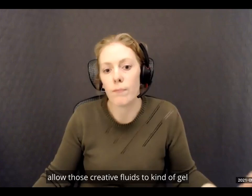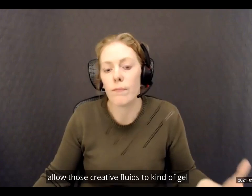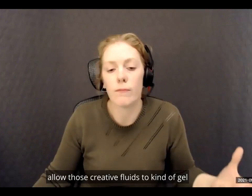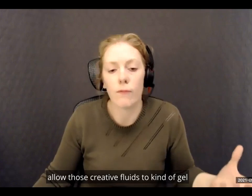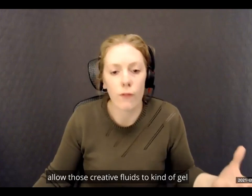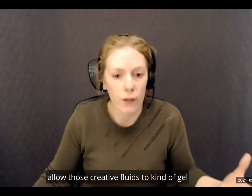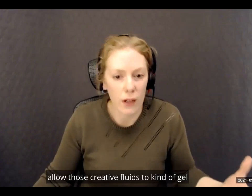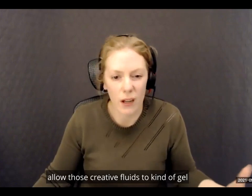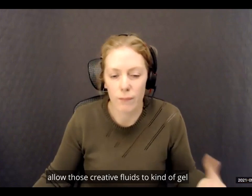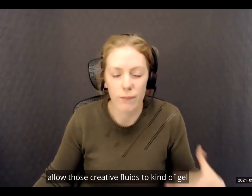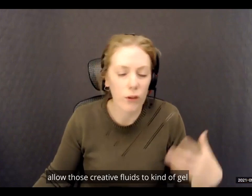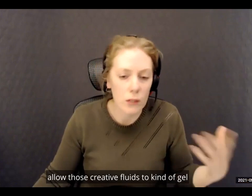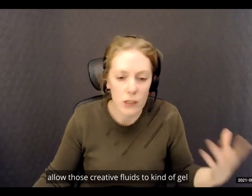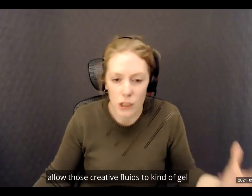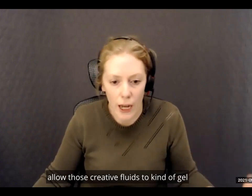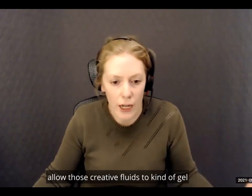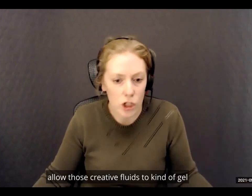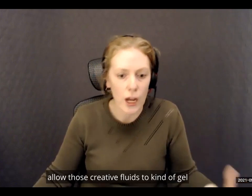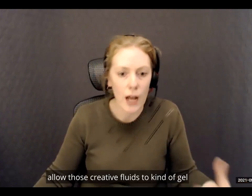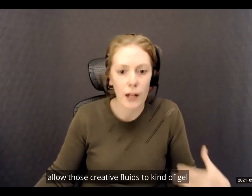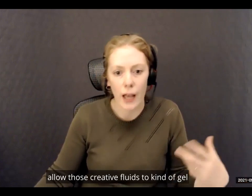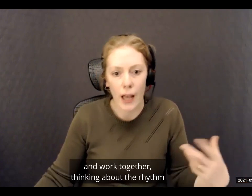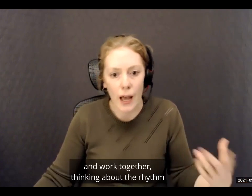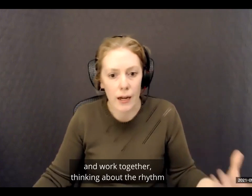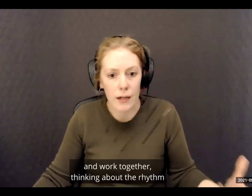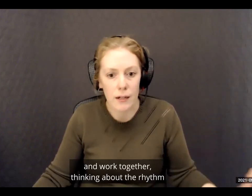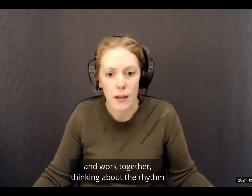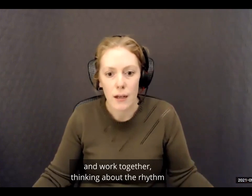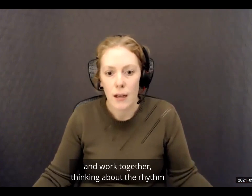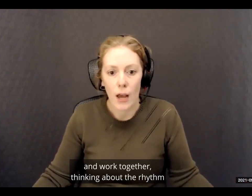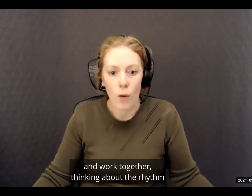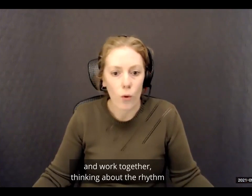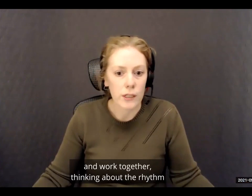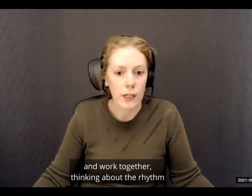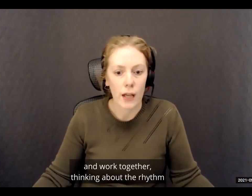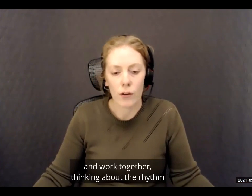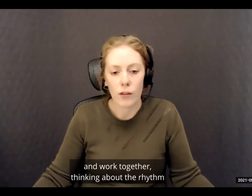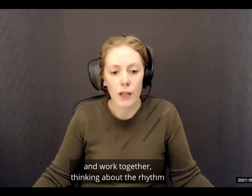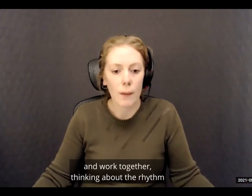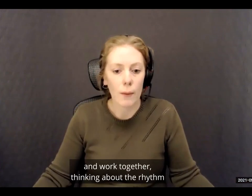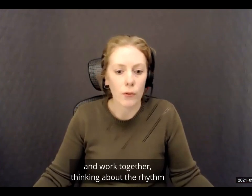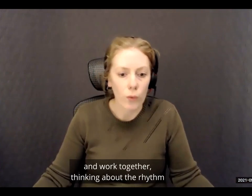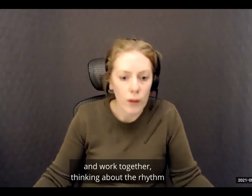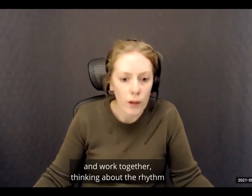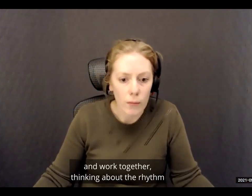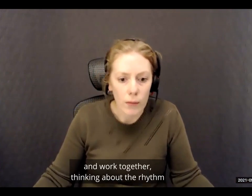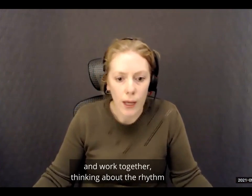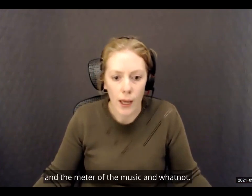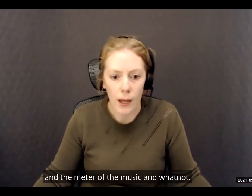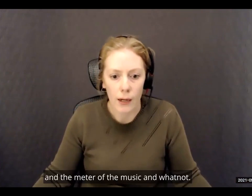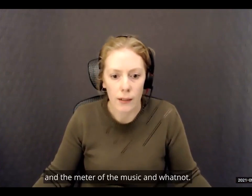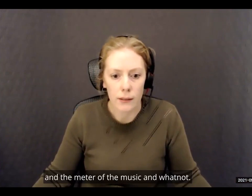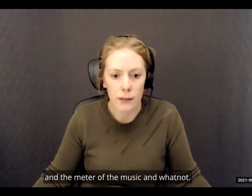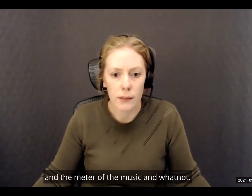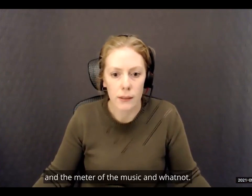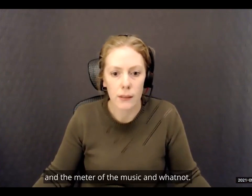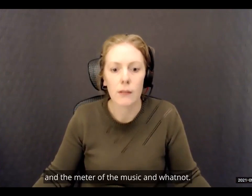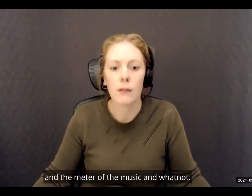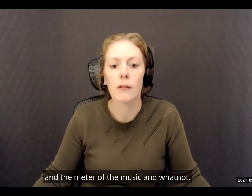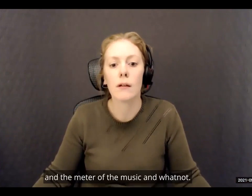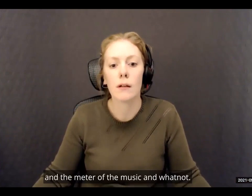creative fluids to kind of gel and work together, thinking about the rhythm